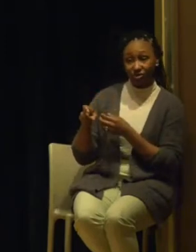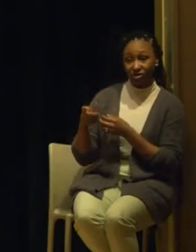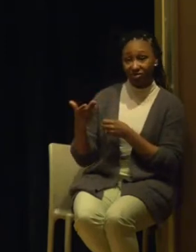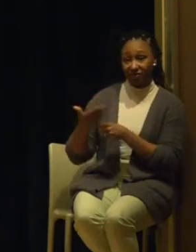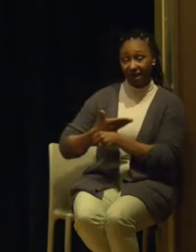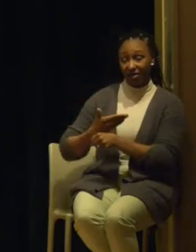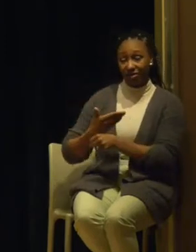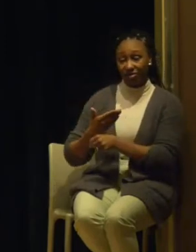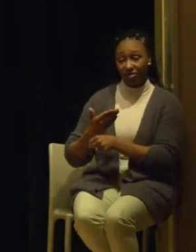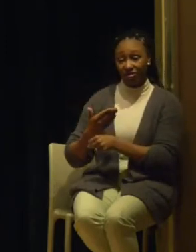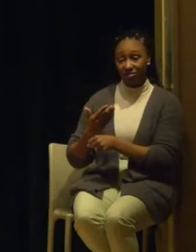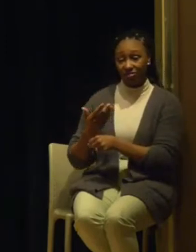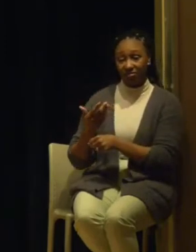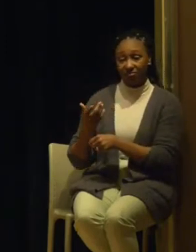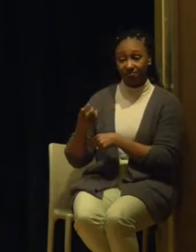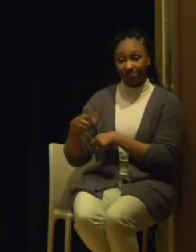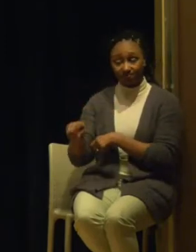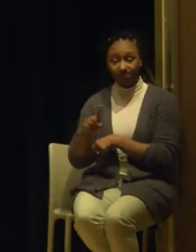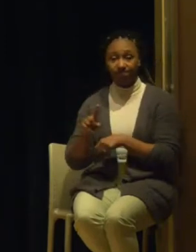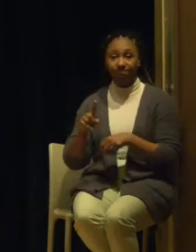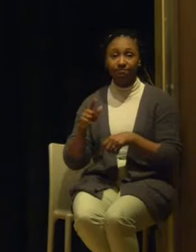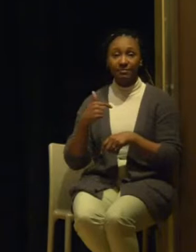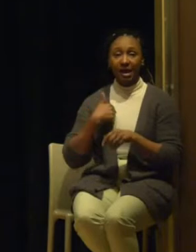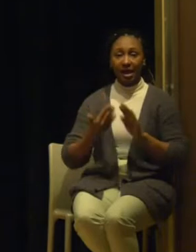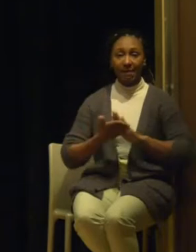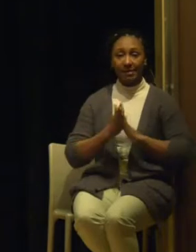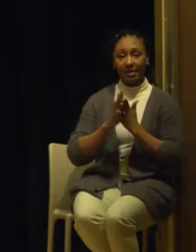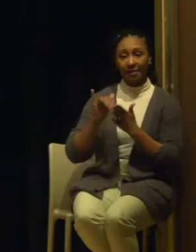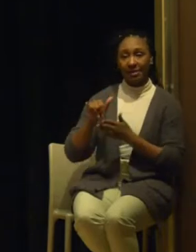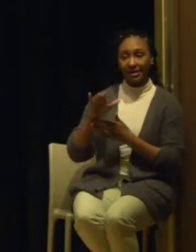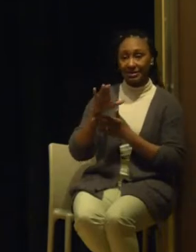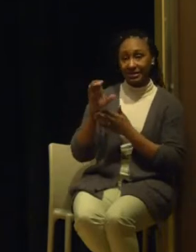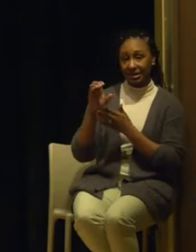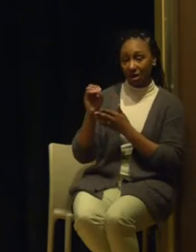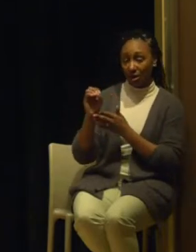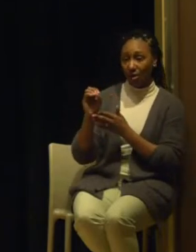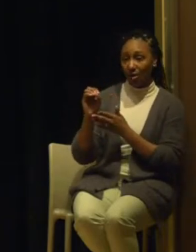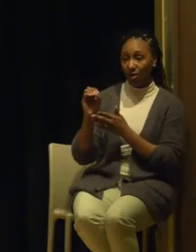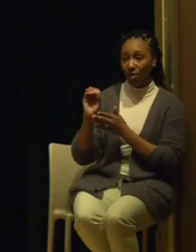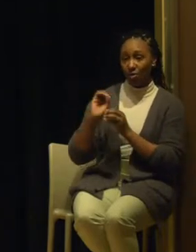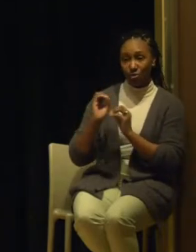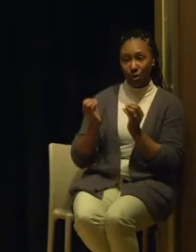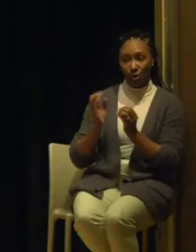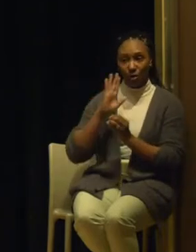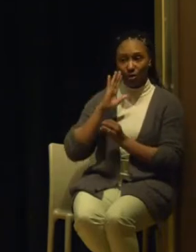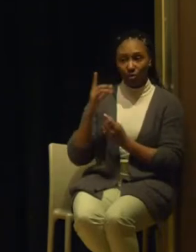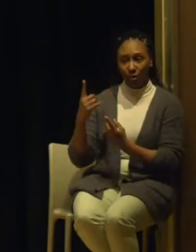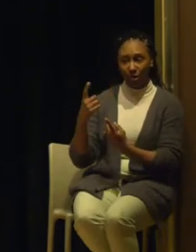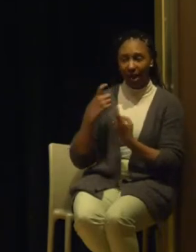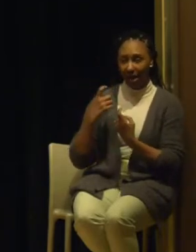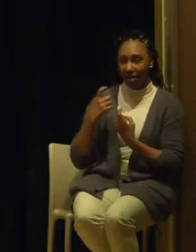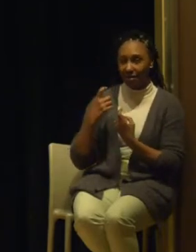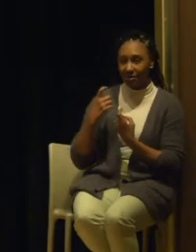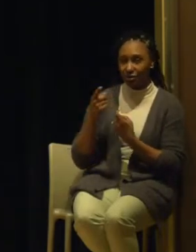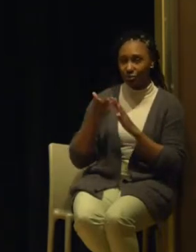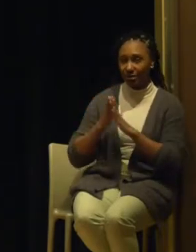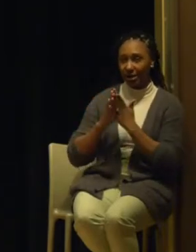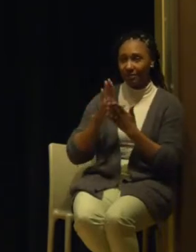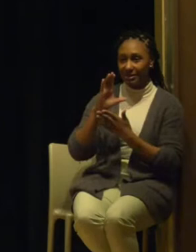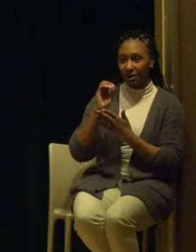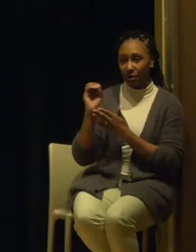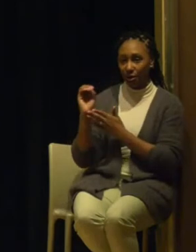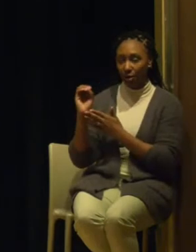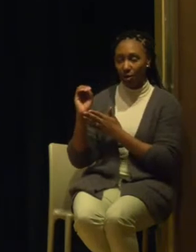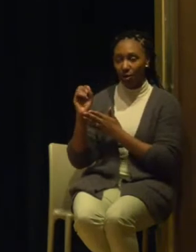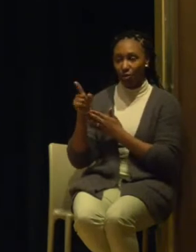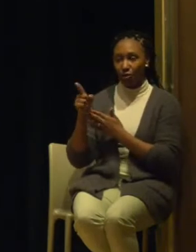And I really found that out when I became CEO, because when you're a COO, no one asks you what your vision is. Mm-hmm. You know, you're carrying